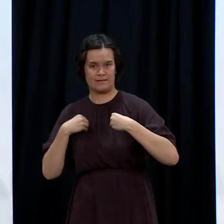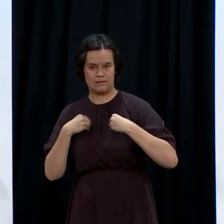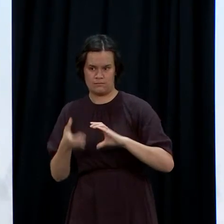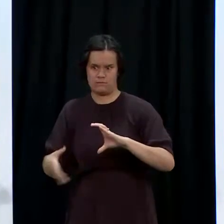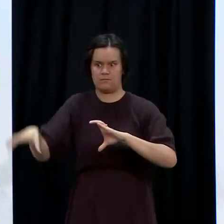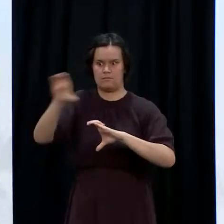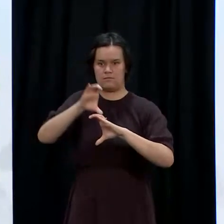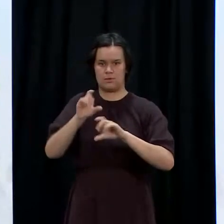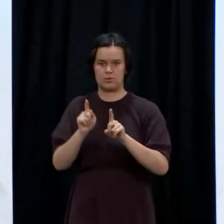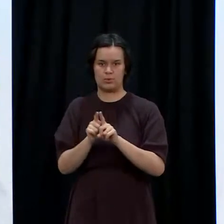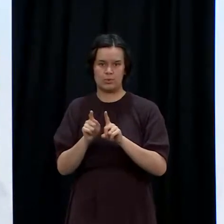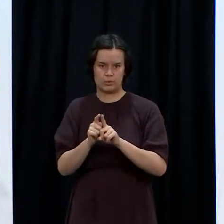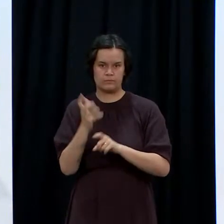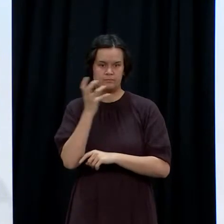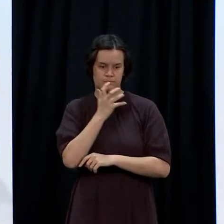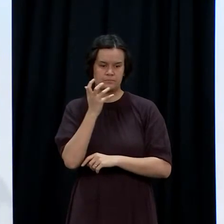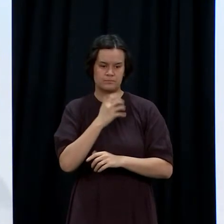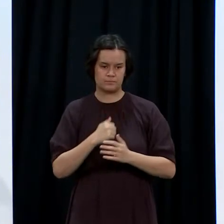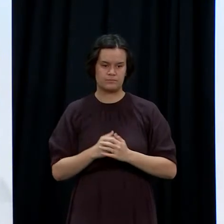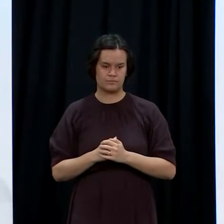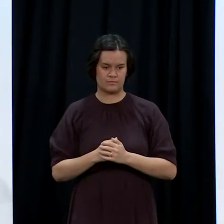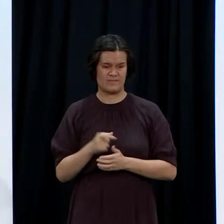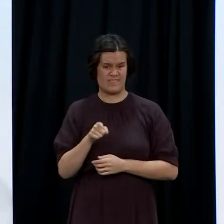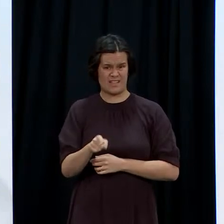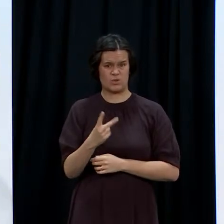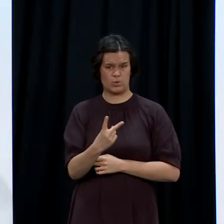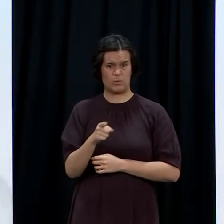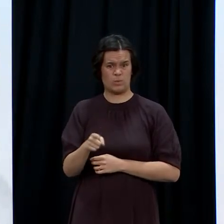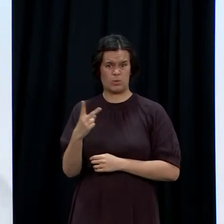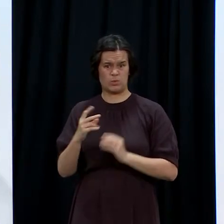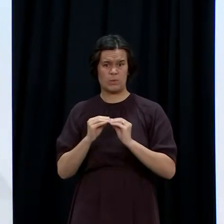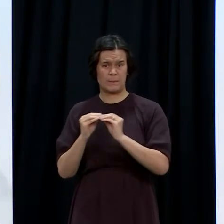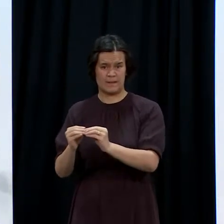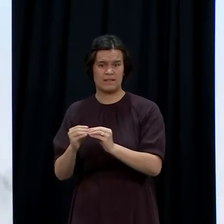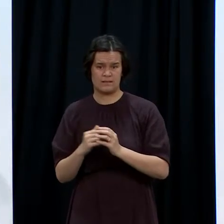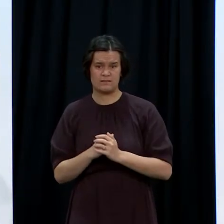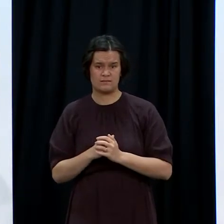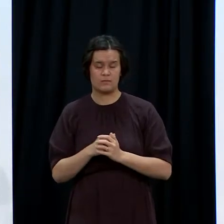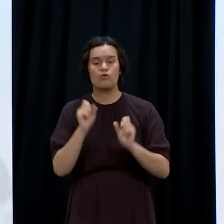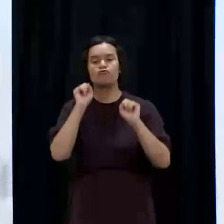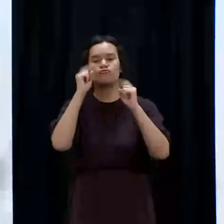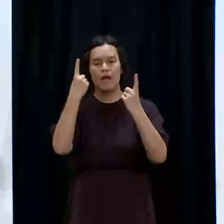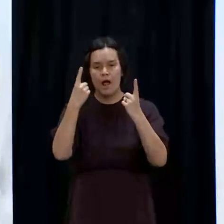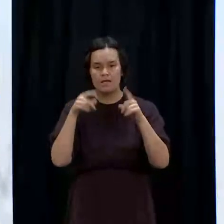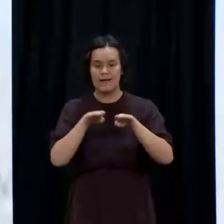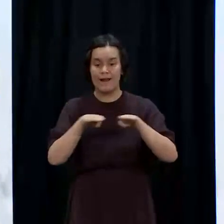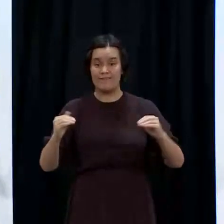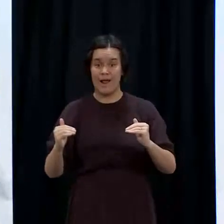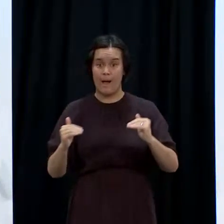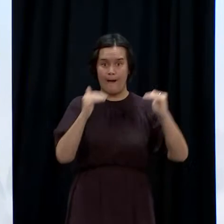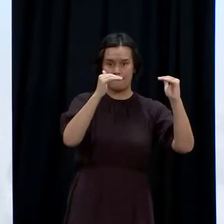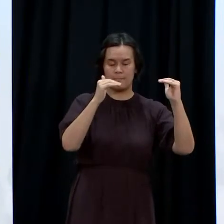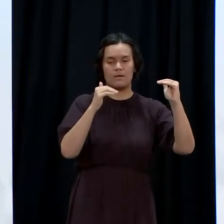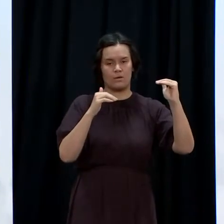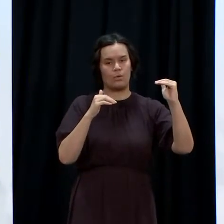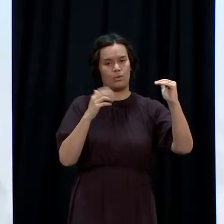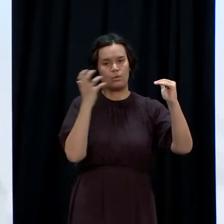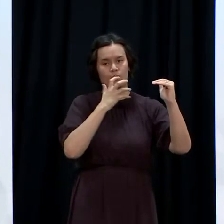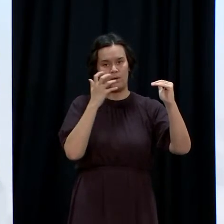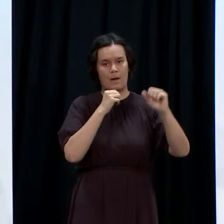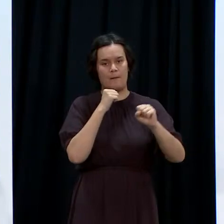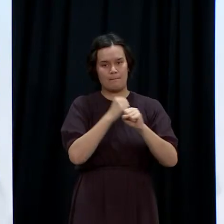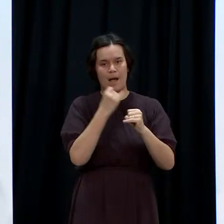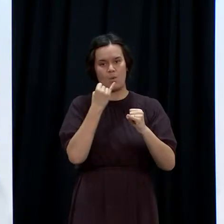businesses. We do know that extended periods of alert level restrictions puts pressures on firms' ability to meet their